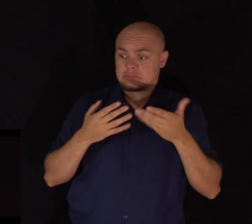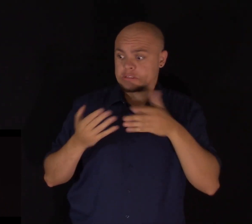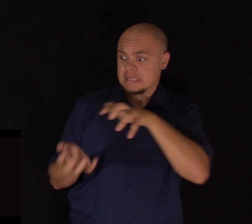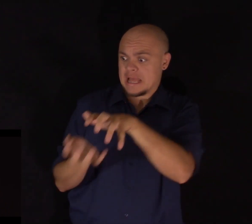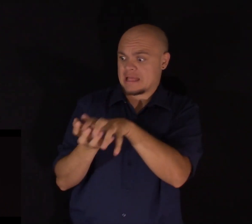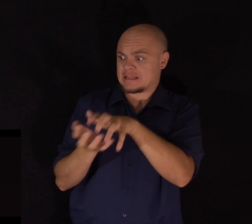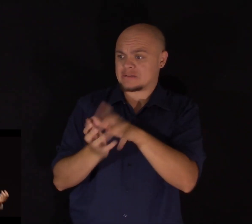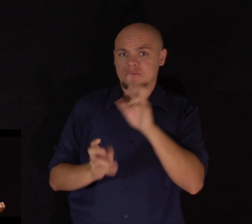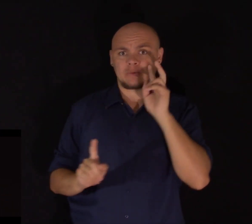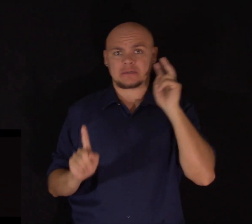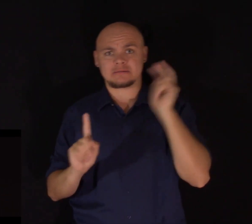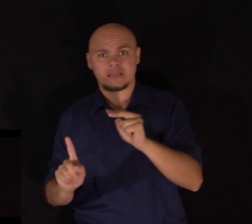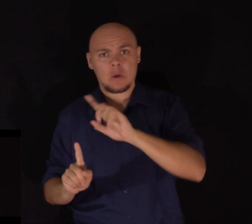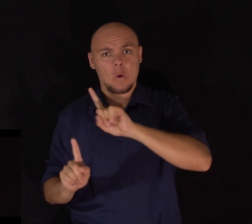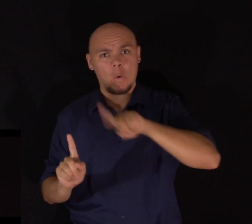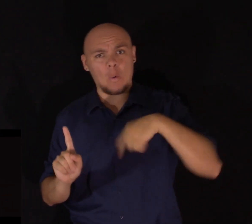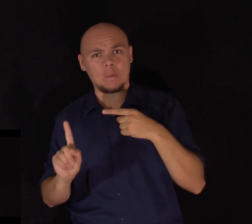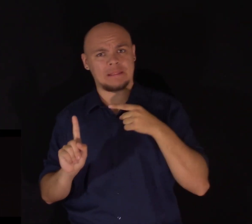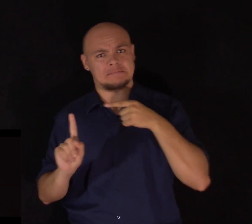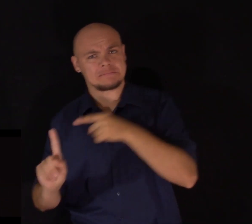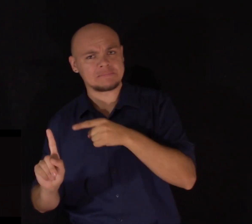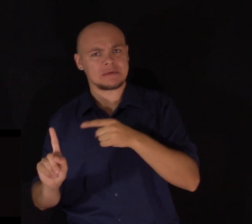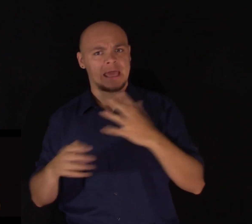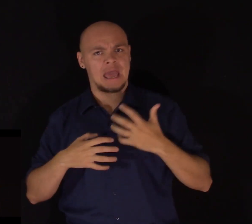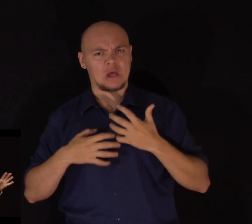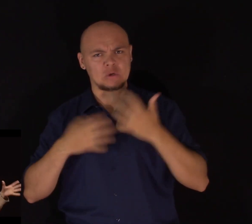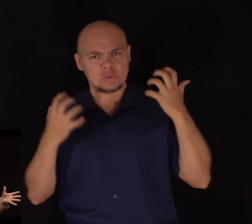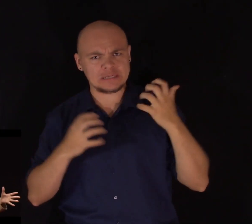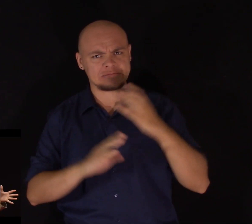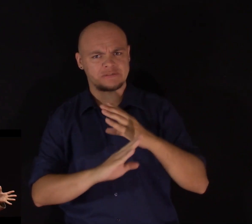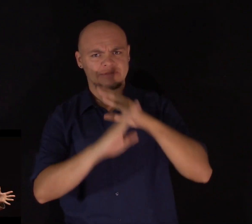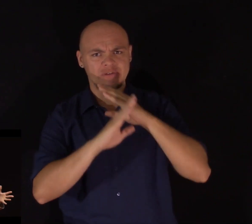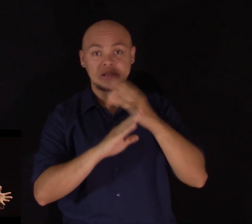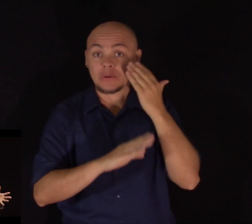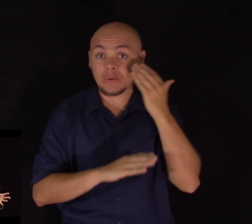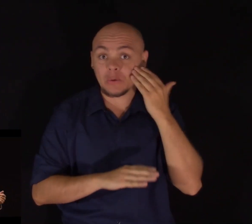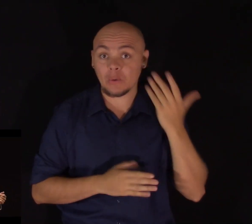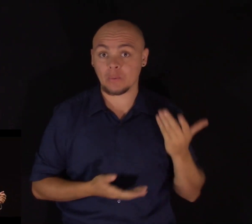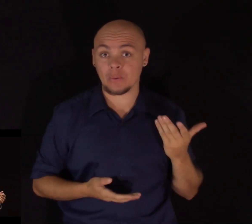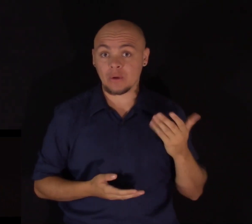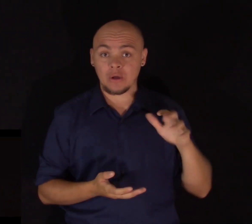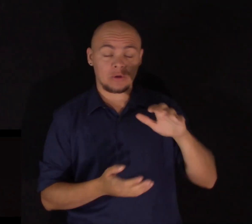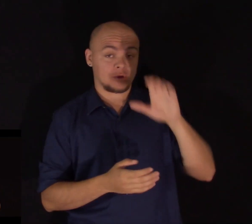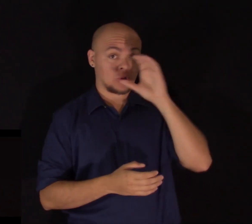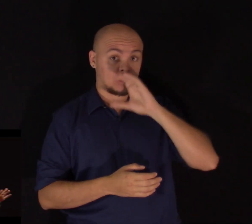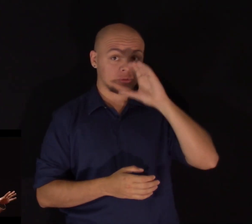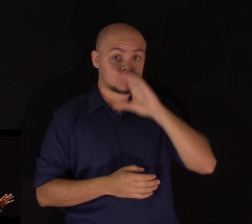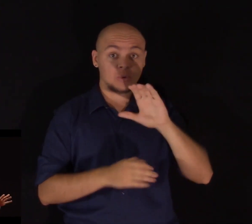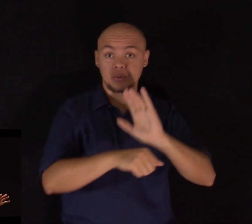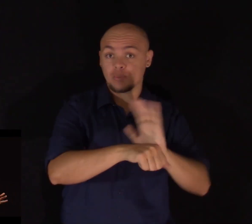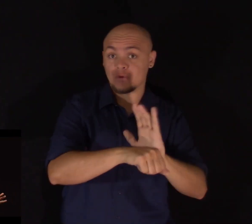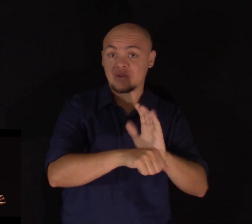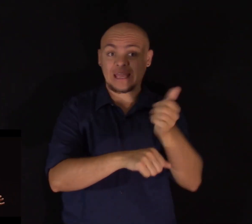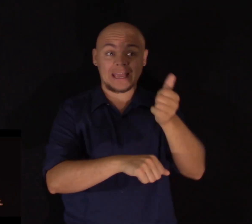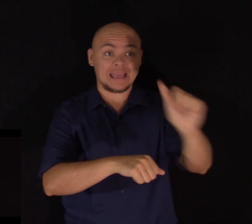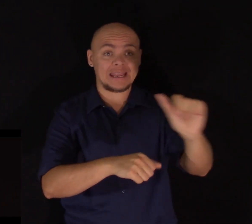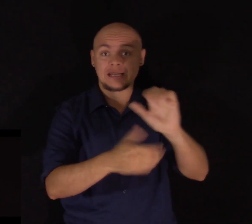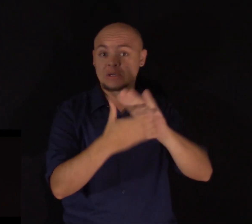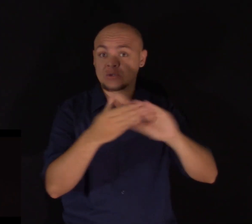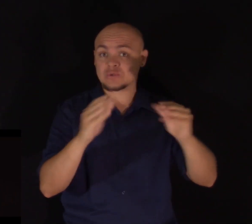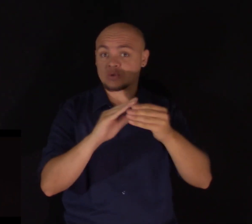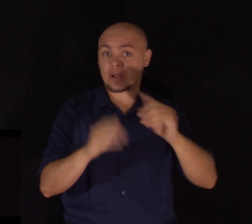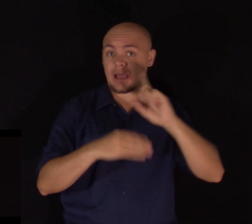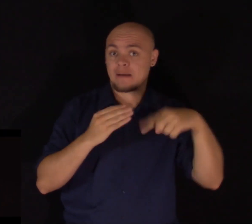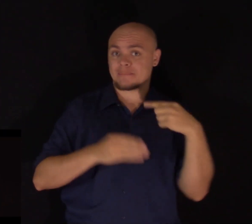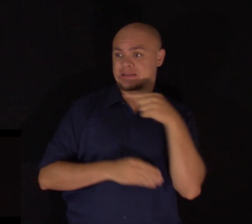ever shown their aggressive and defensive side. Whether it's in cartoons or in the movies, any news story you hear about